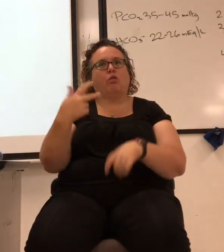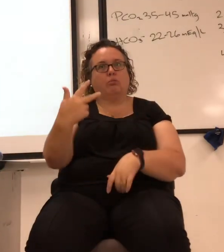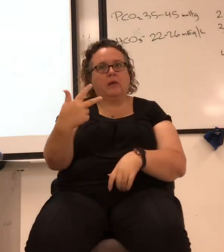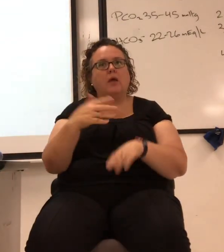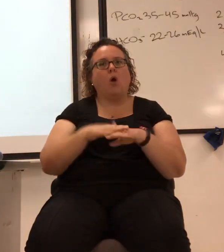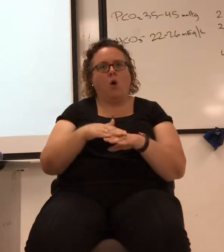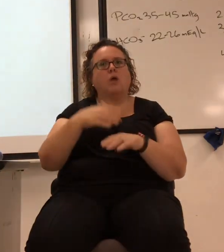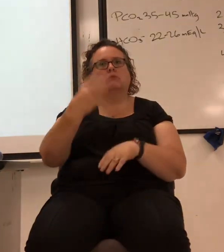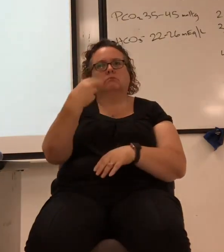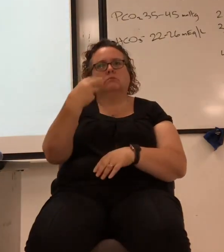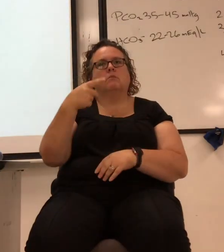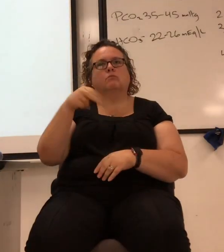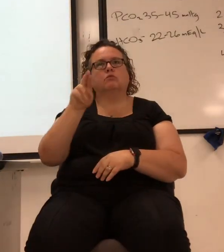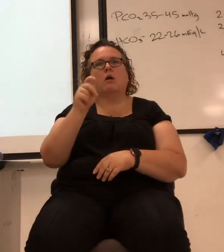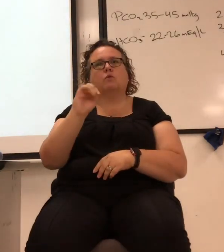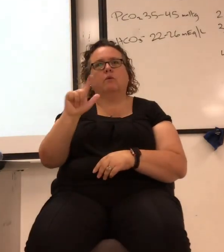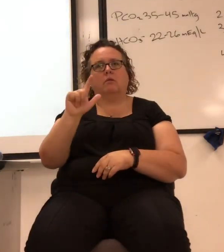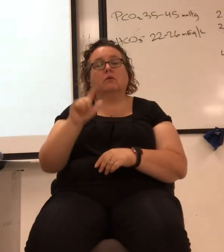help is,